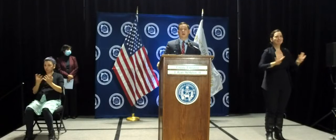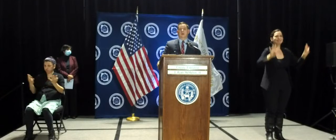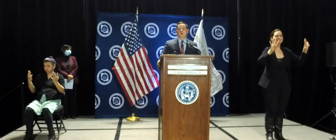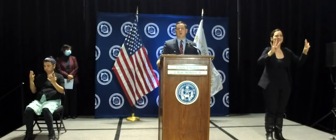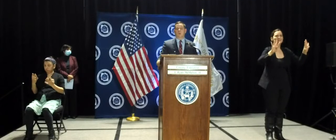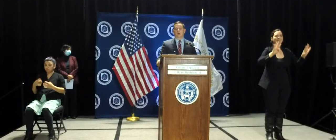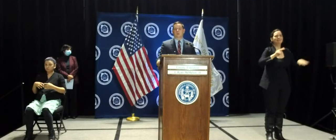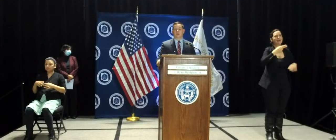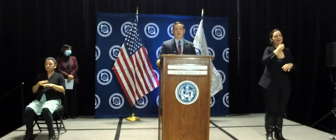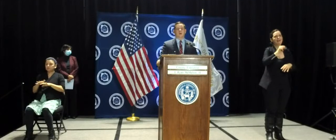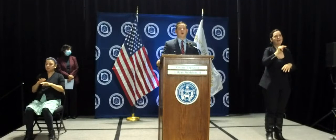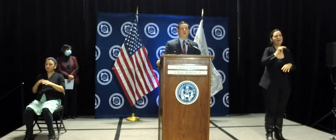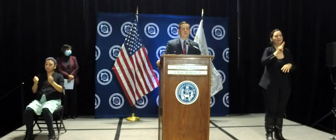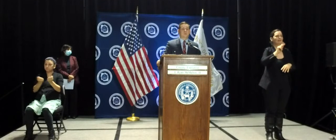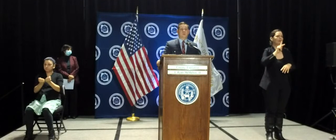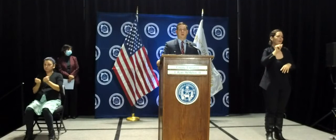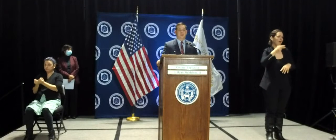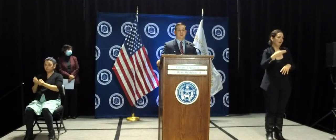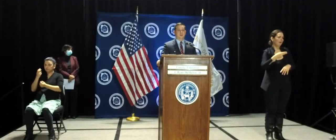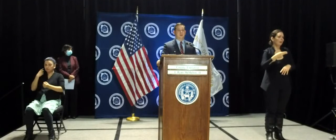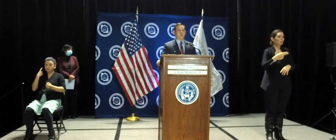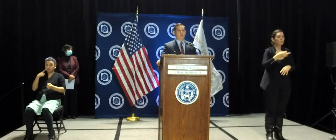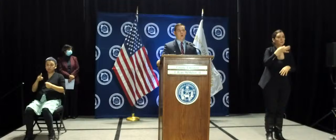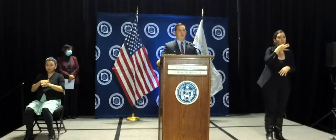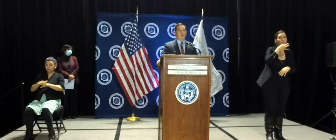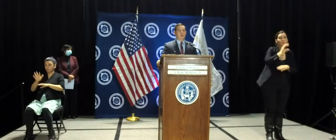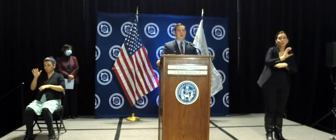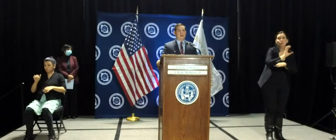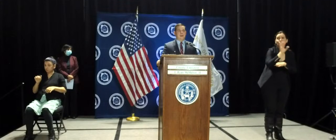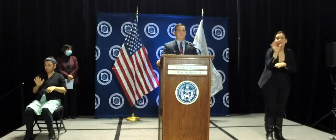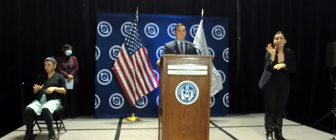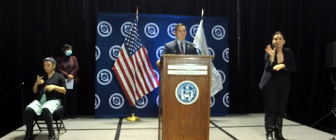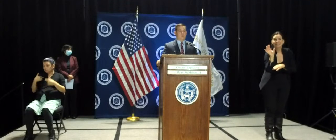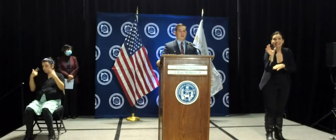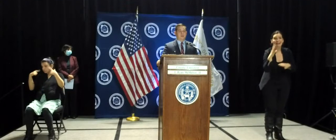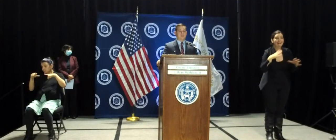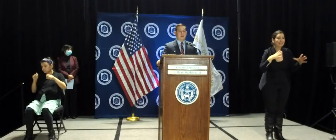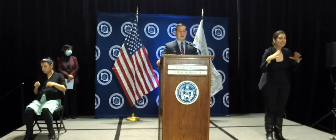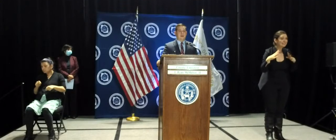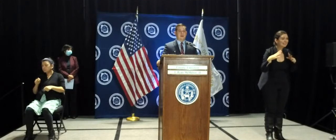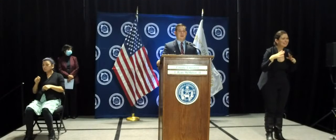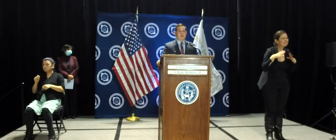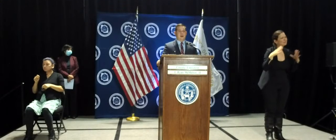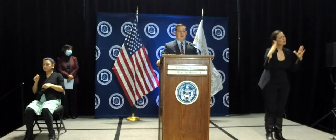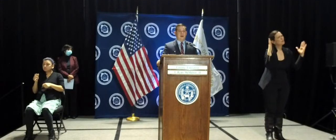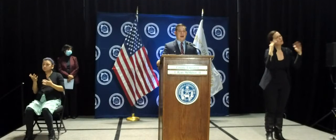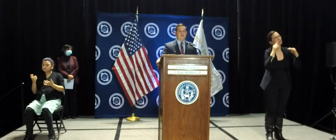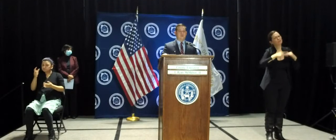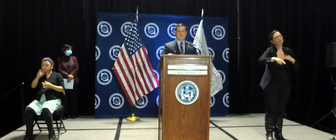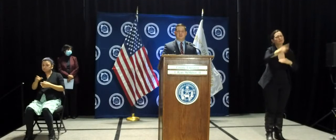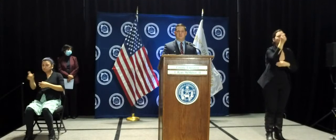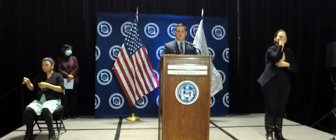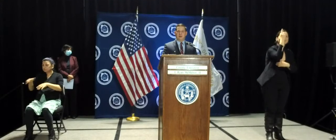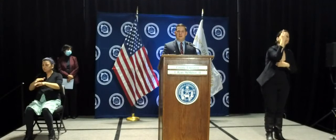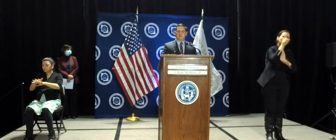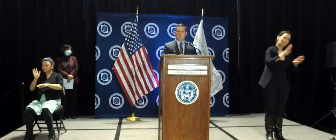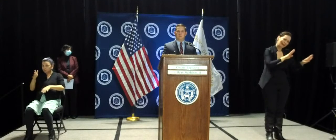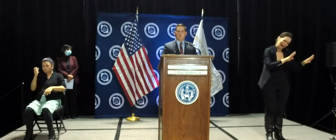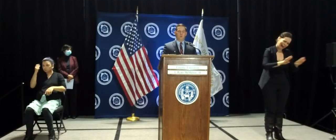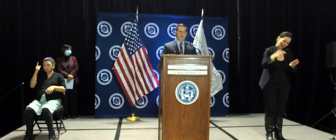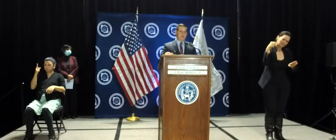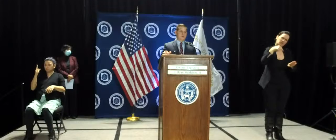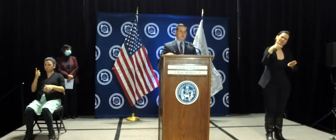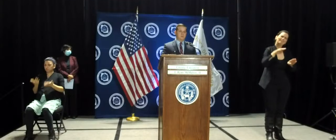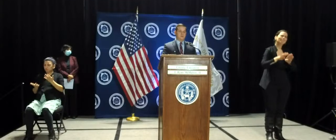we're going to be there. Hopefully people are going to get the clue, though, related to that. I've received